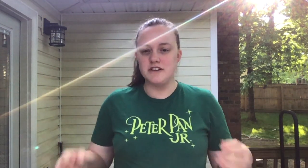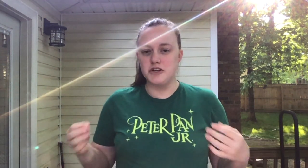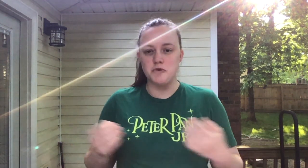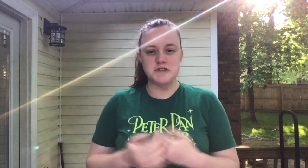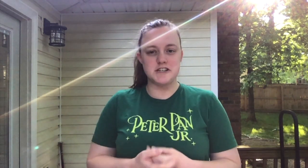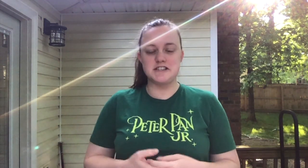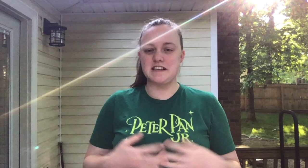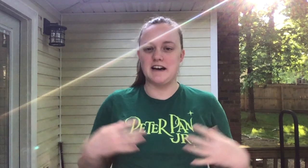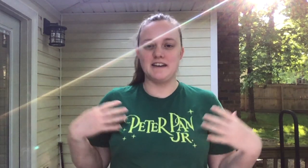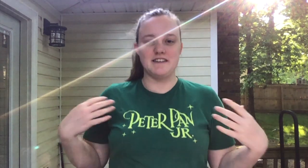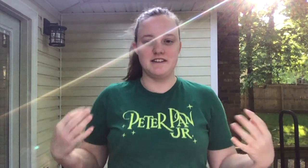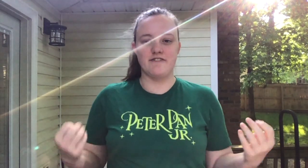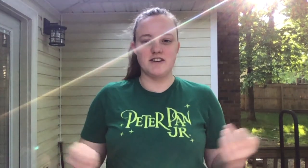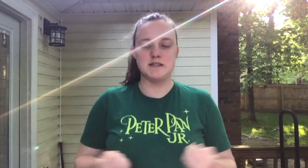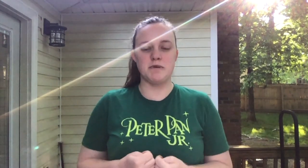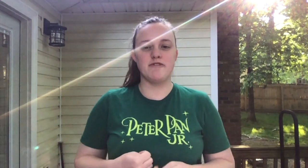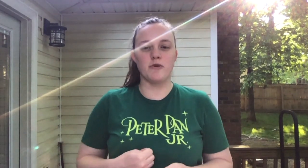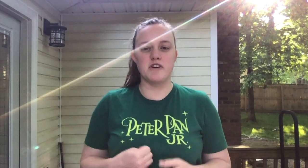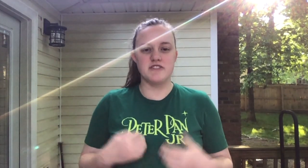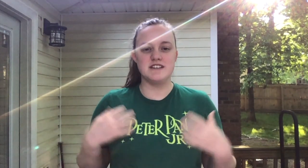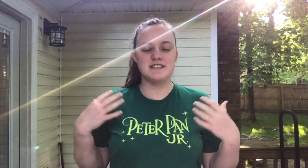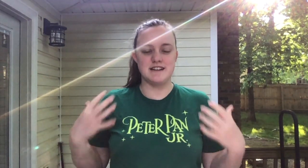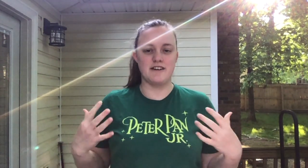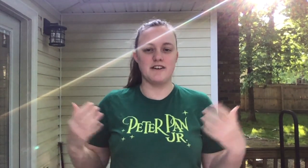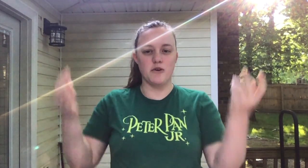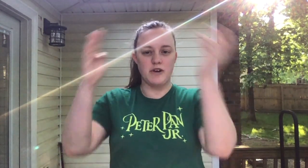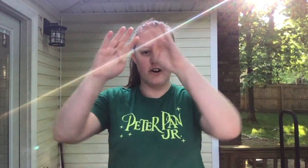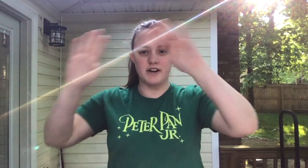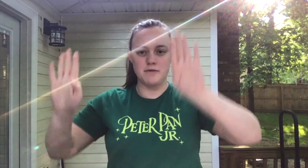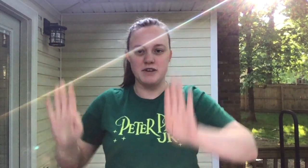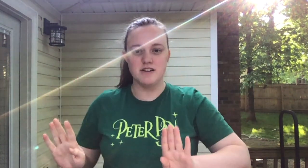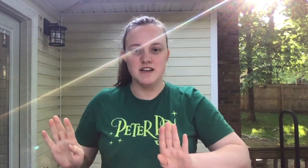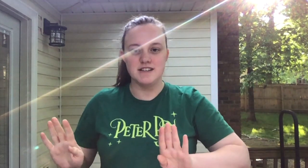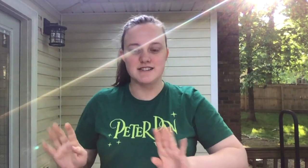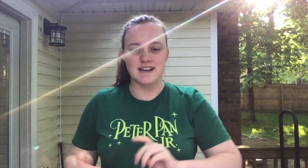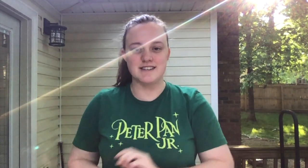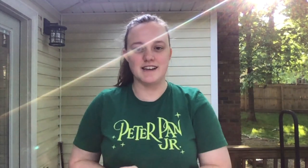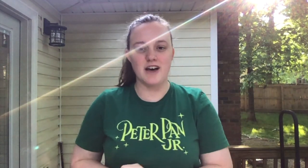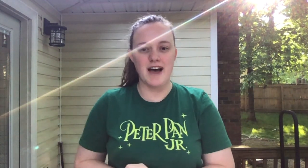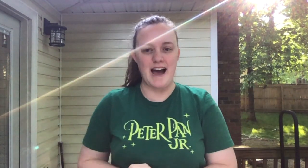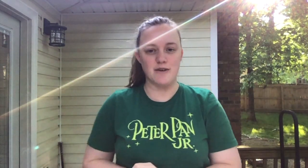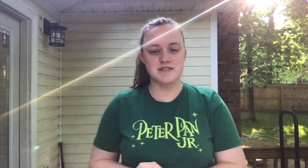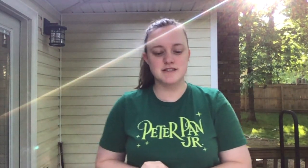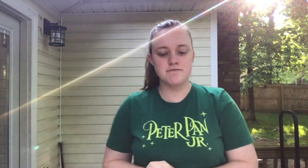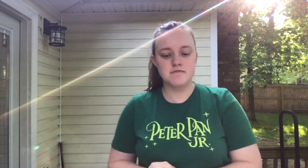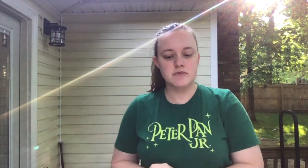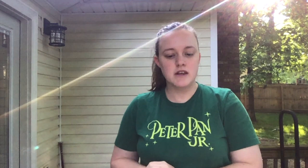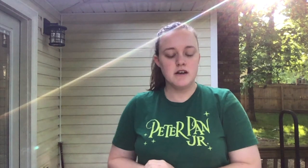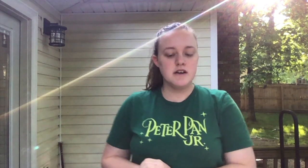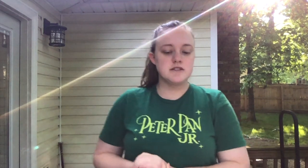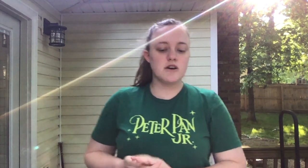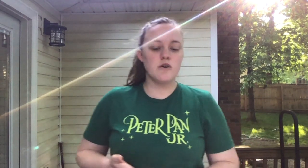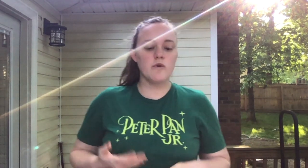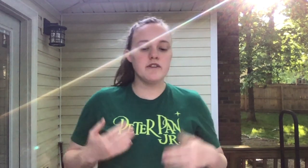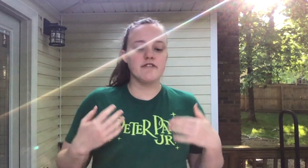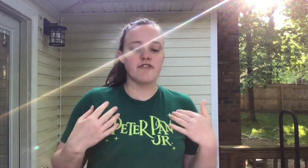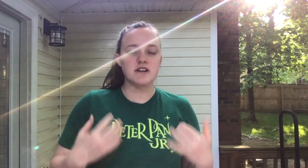you would just sign the difference. But for this scenario, we are going to be discussing house. So the first type